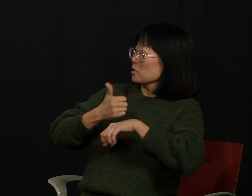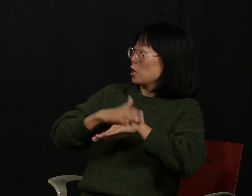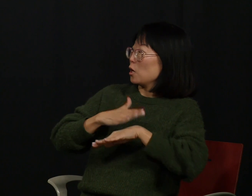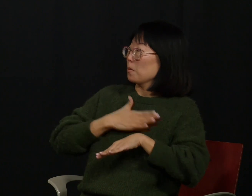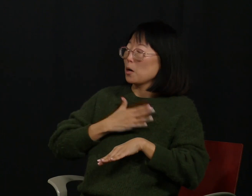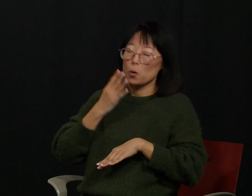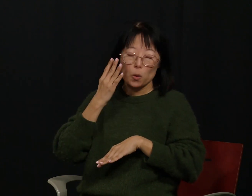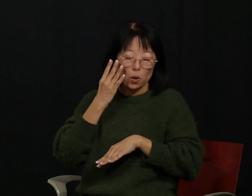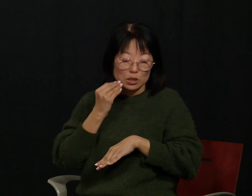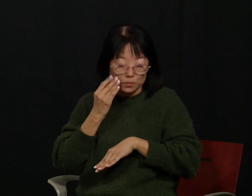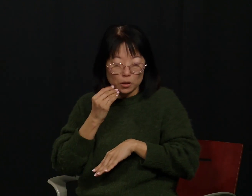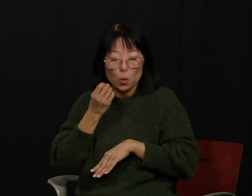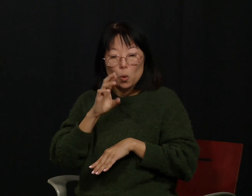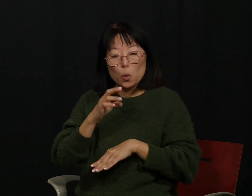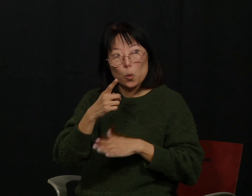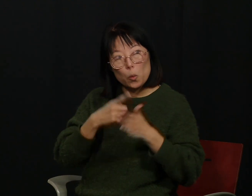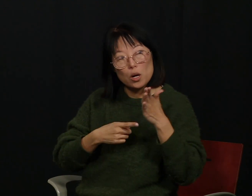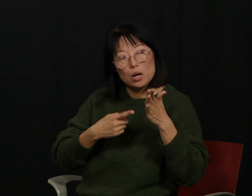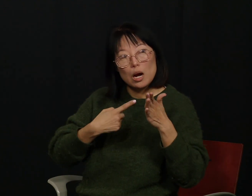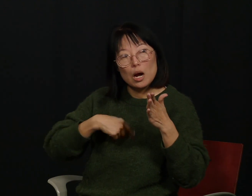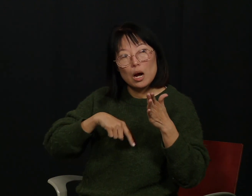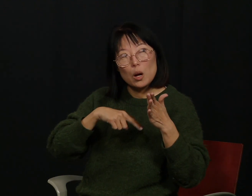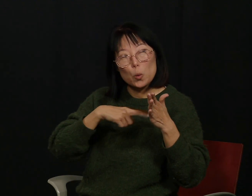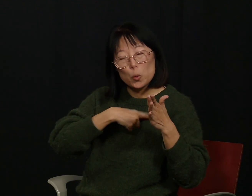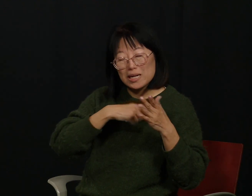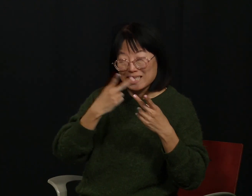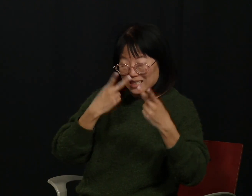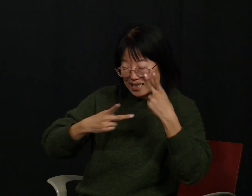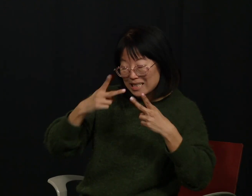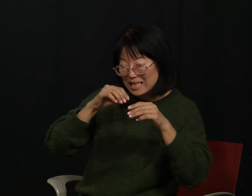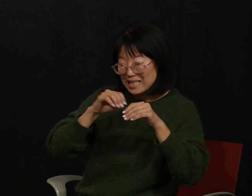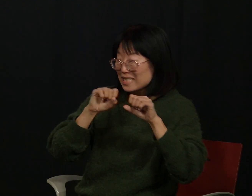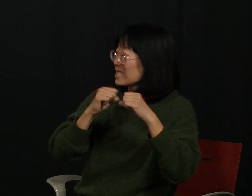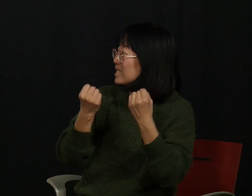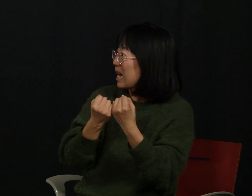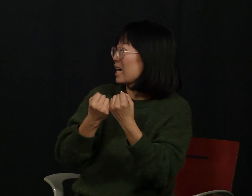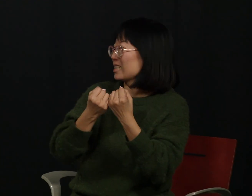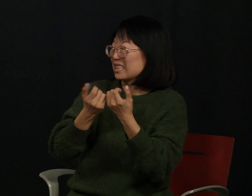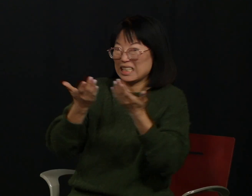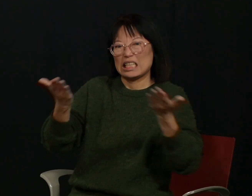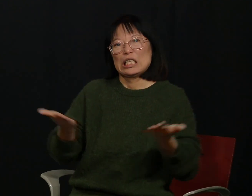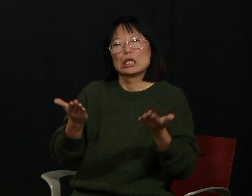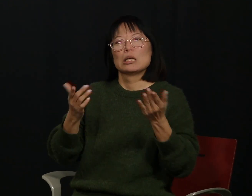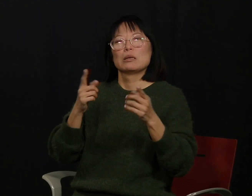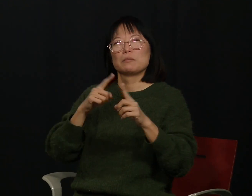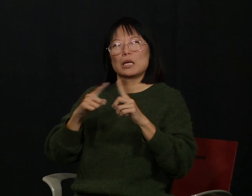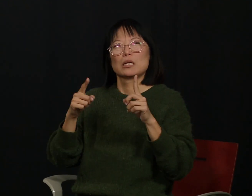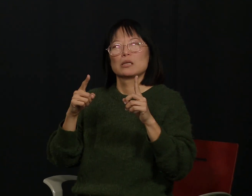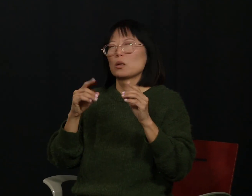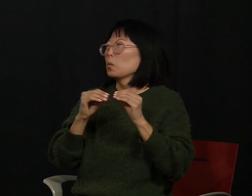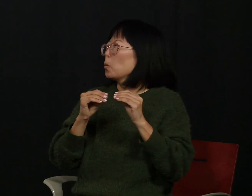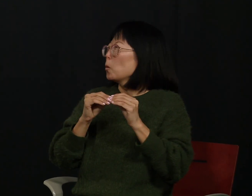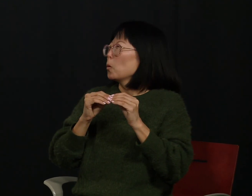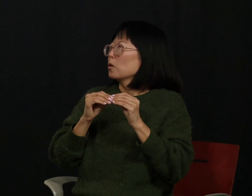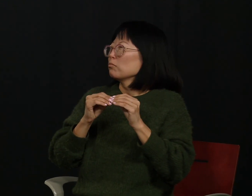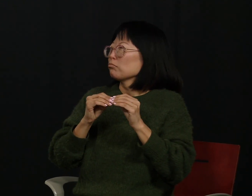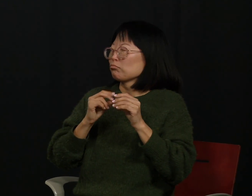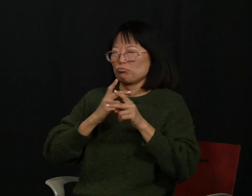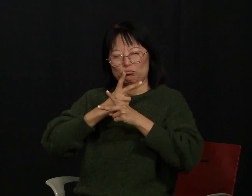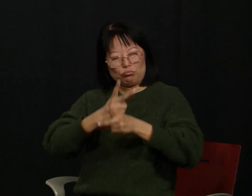based on my experience, what I see in my society here. But I have to